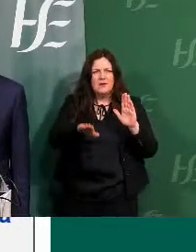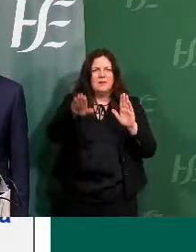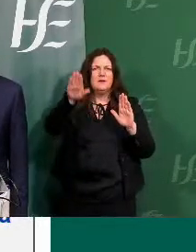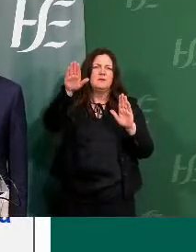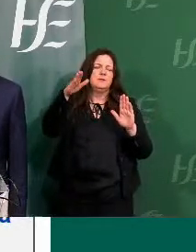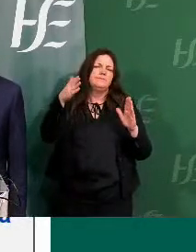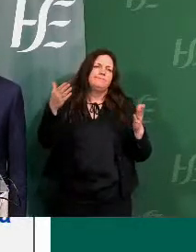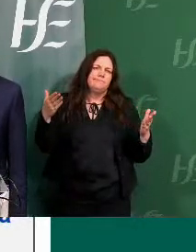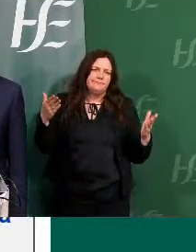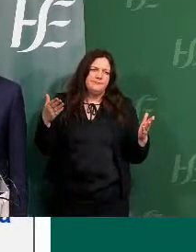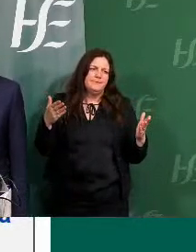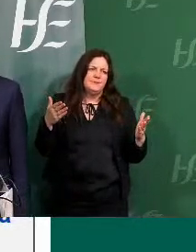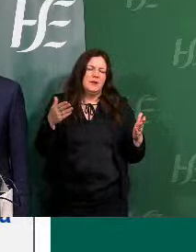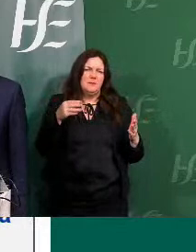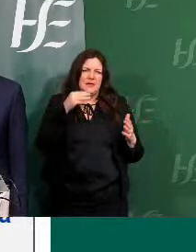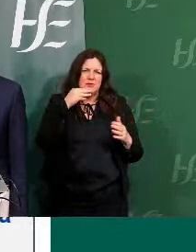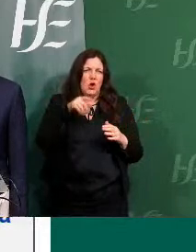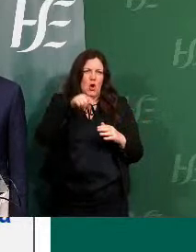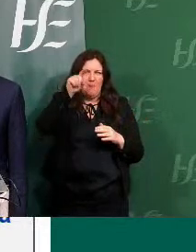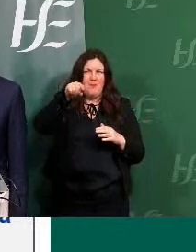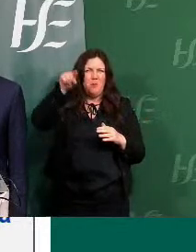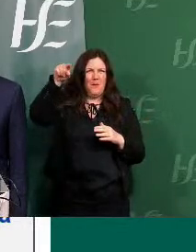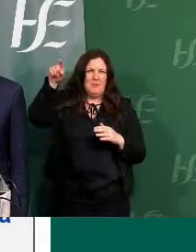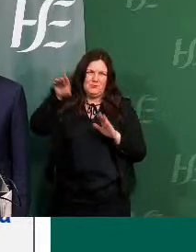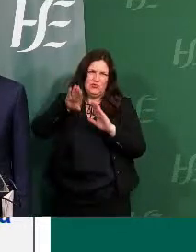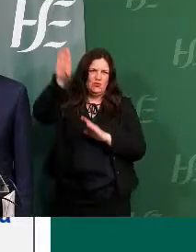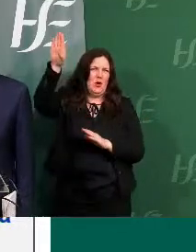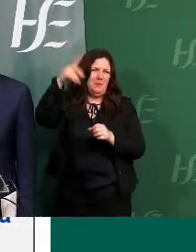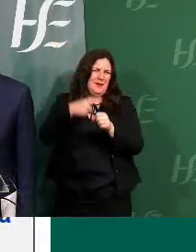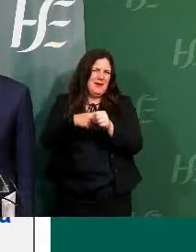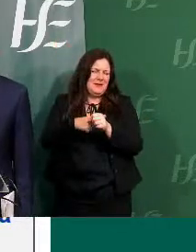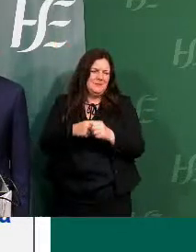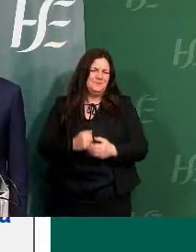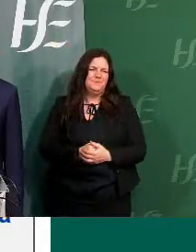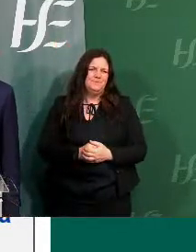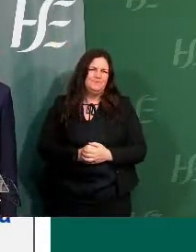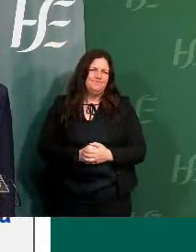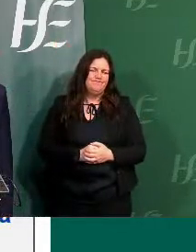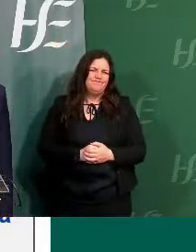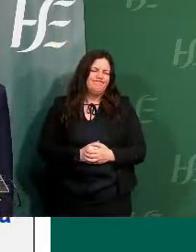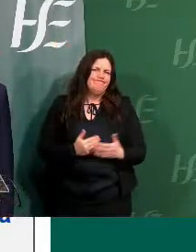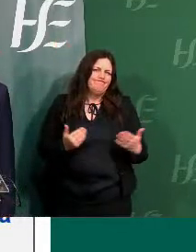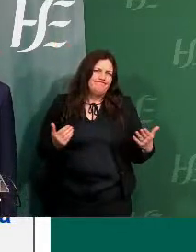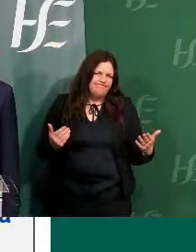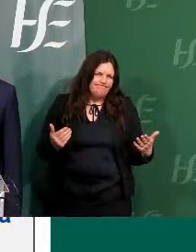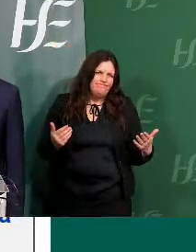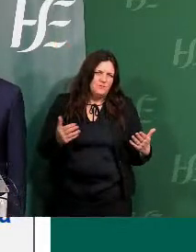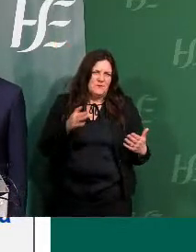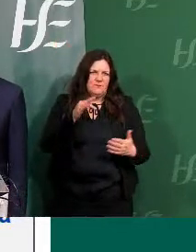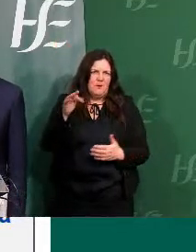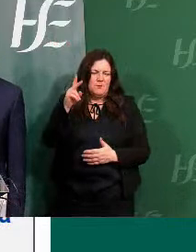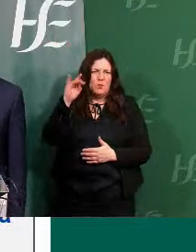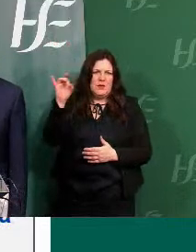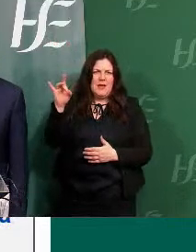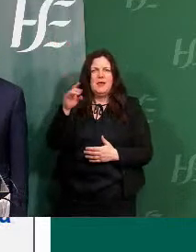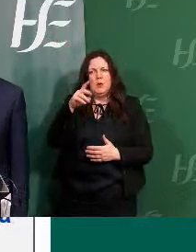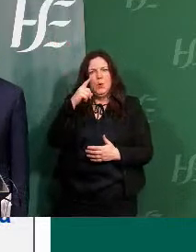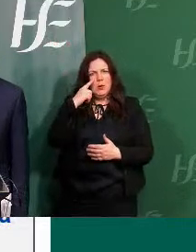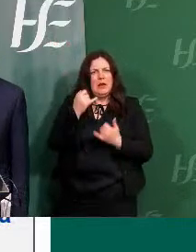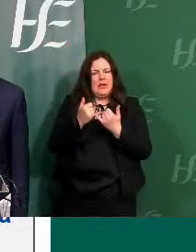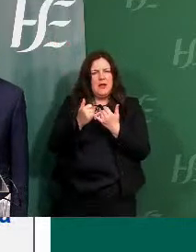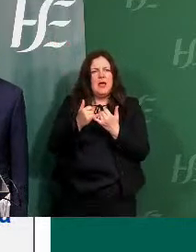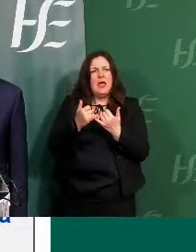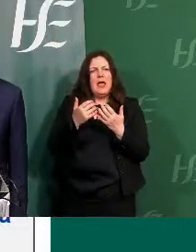and perhaps a little bit of steadying, and now sharply rising again. And in terms of the proportion of cases now attributable